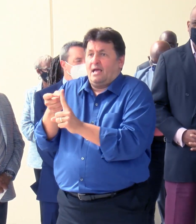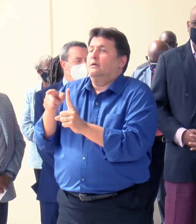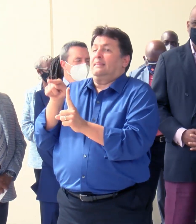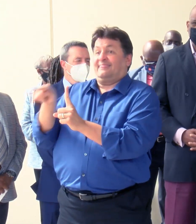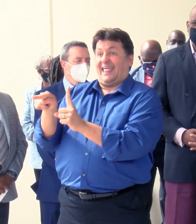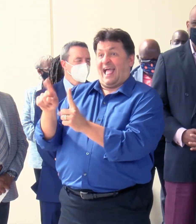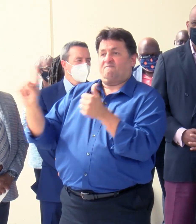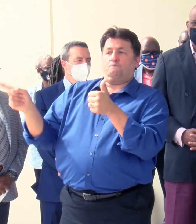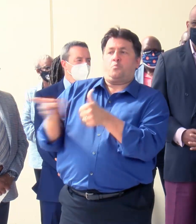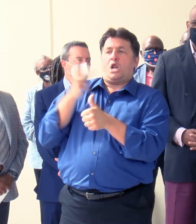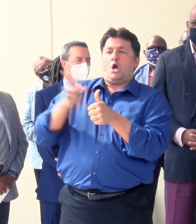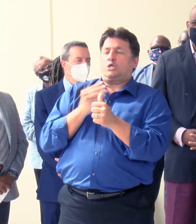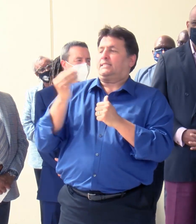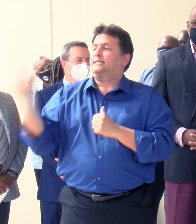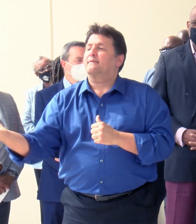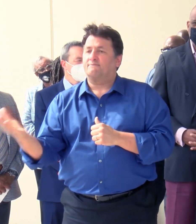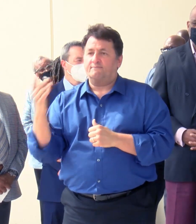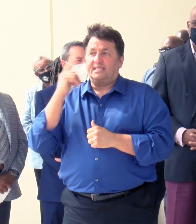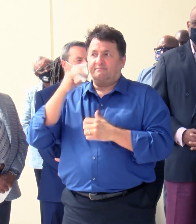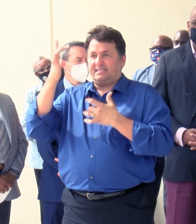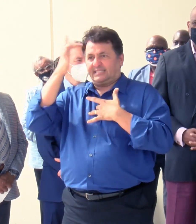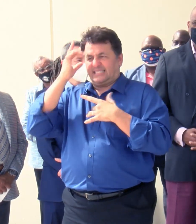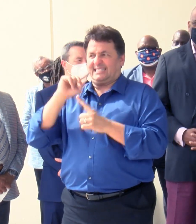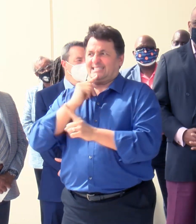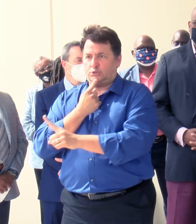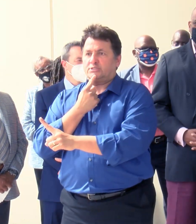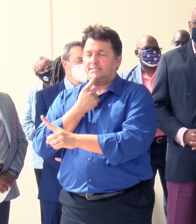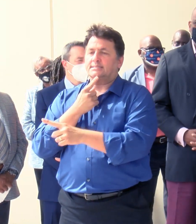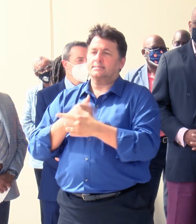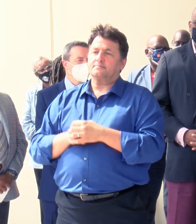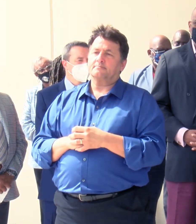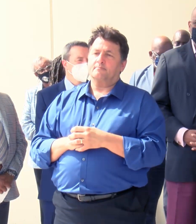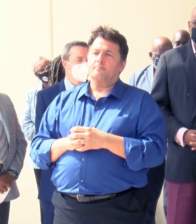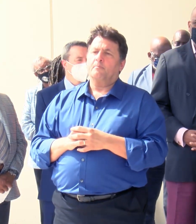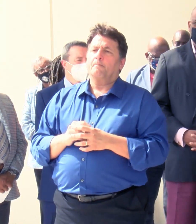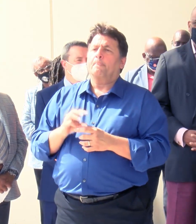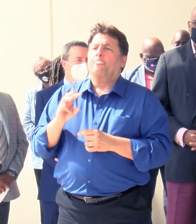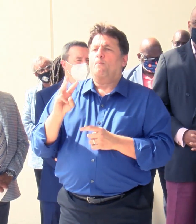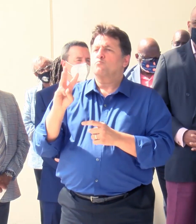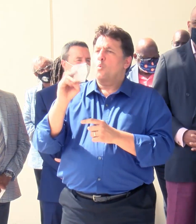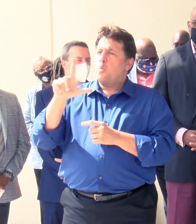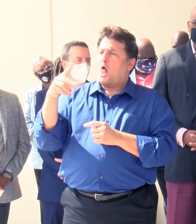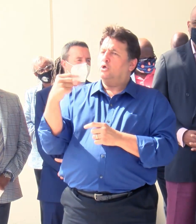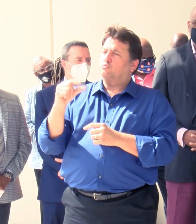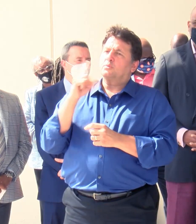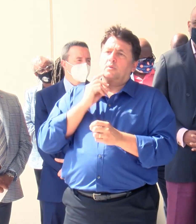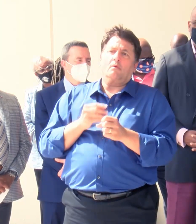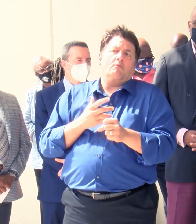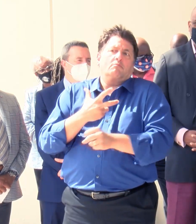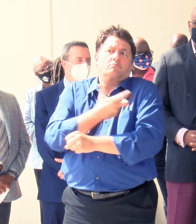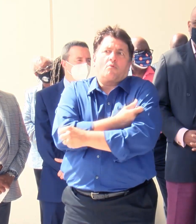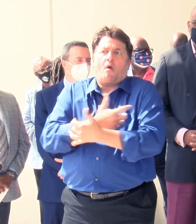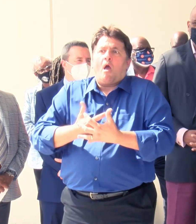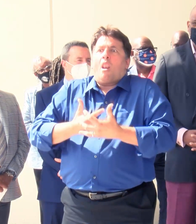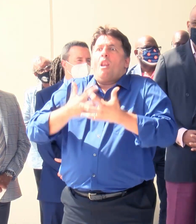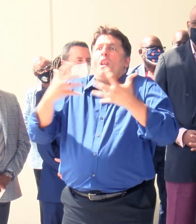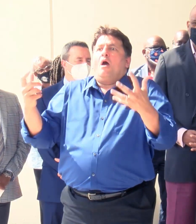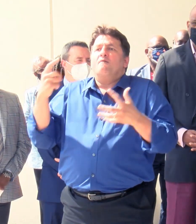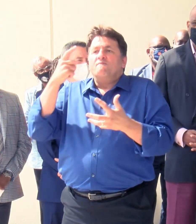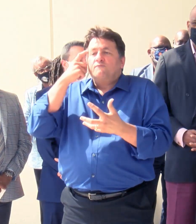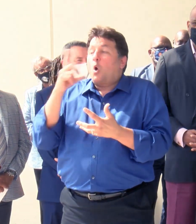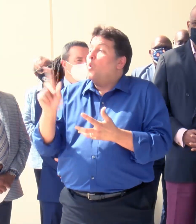weekend, Walgreens will administer thousands of vaccine doses provided by the Houston Health Department, and the Health Department